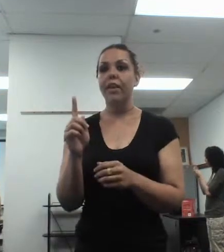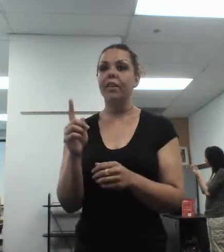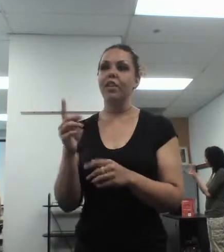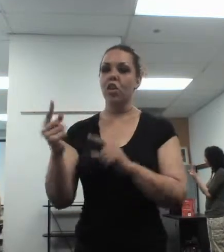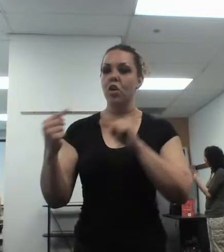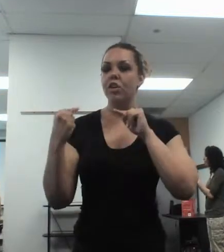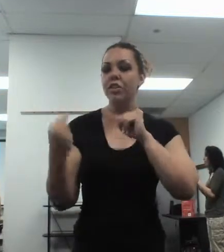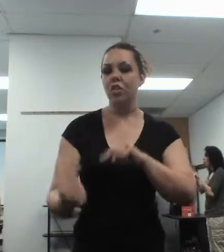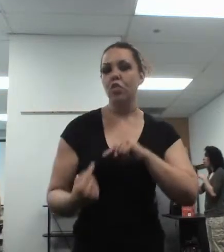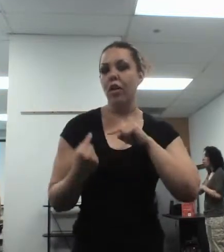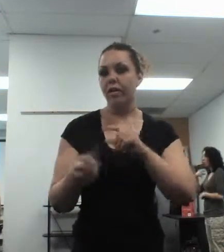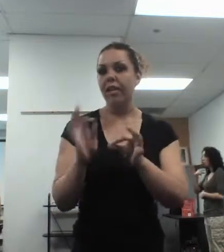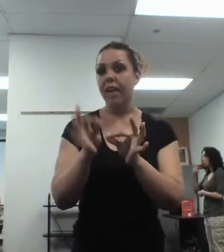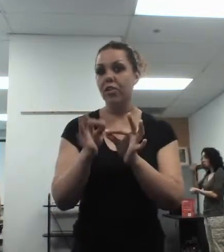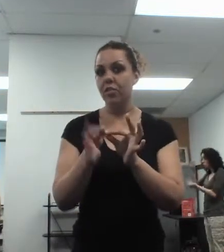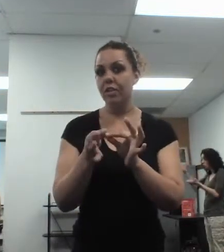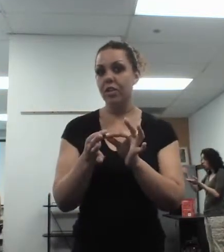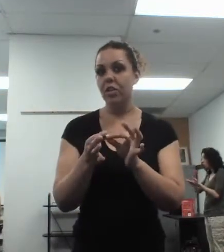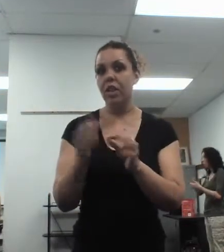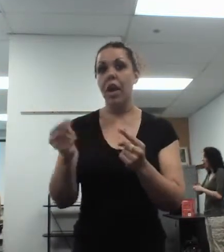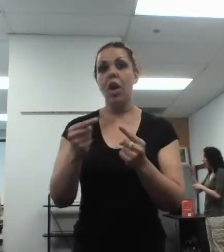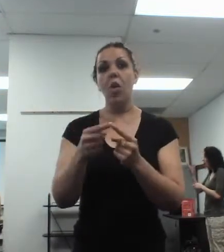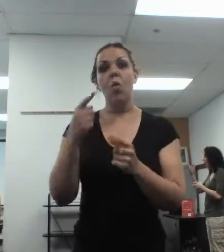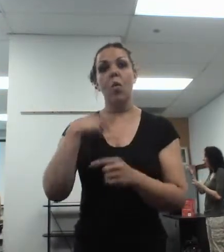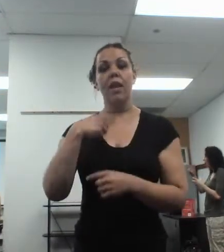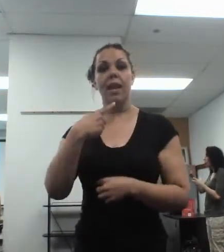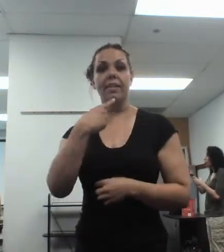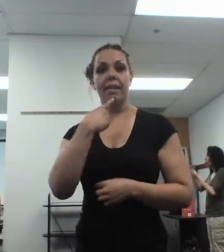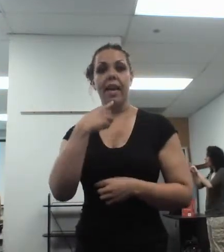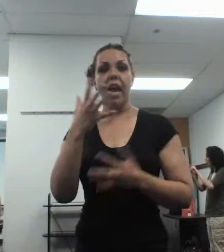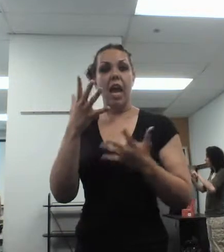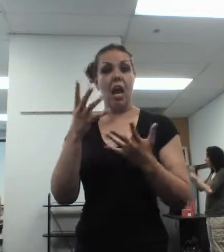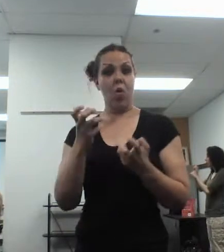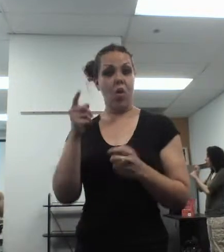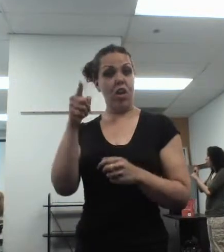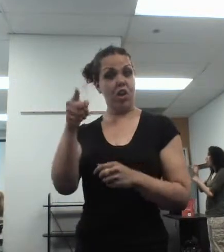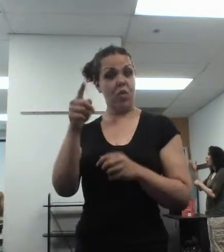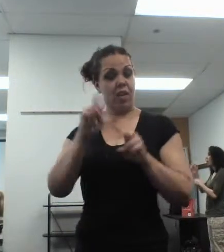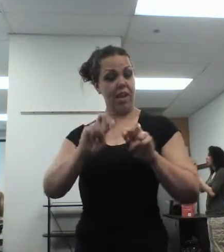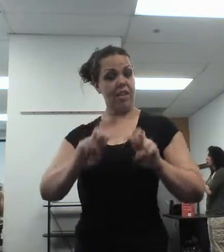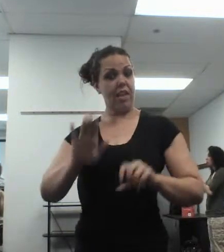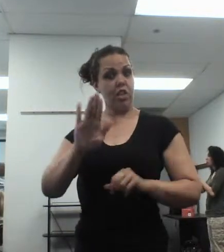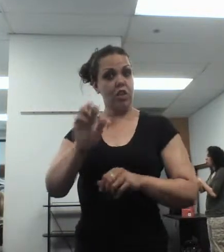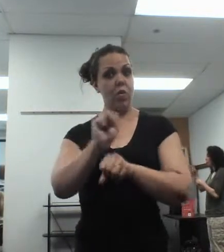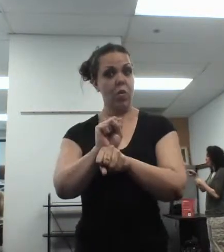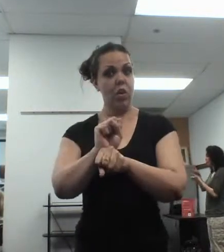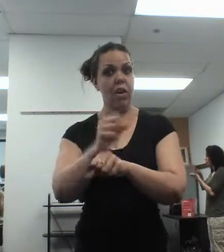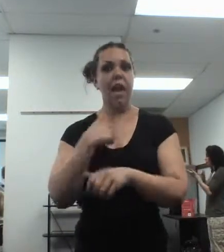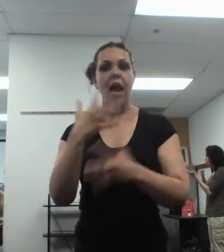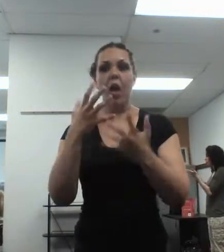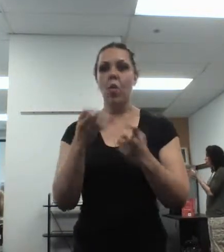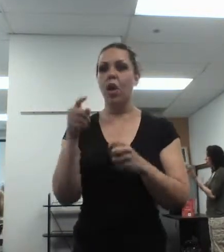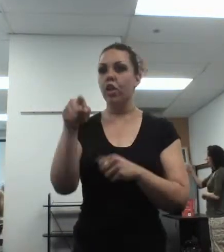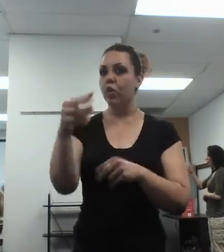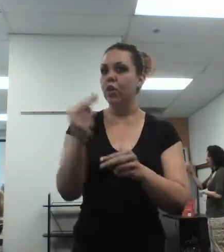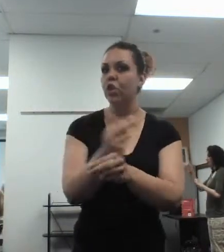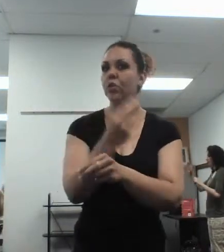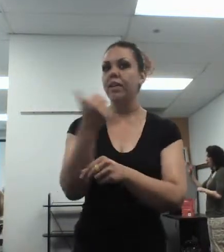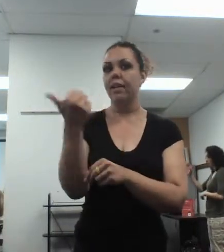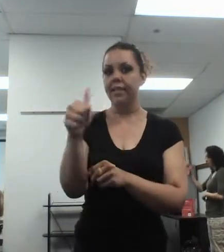your work, I want you to use the 10 C's, I want you to use this. Okay? So, we'll start and go through them to make sure